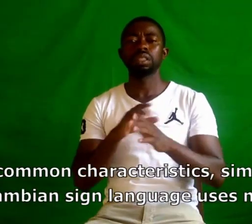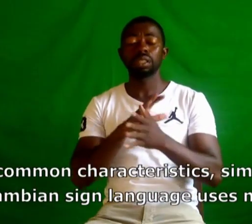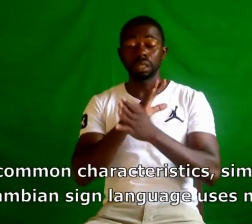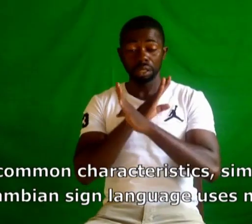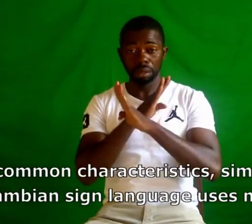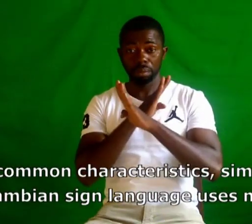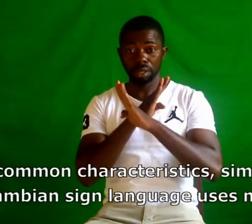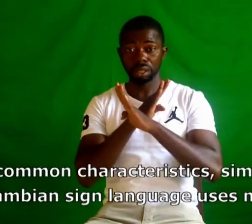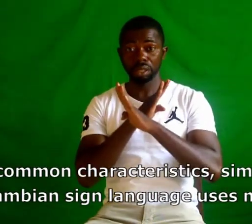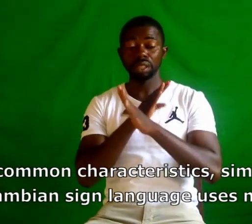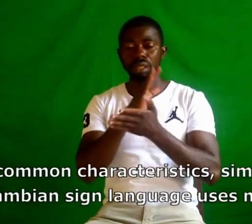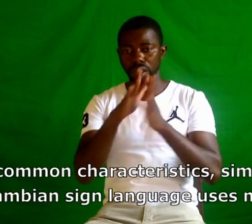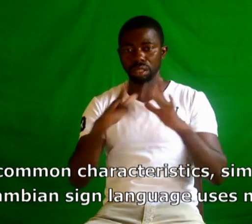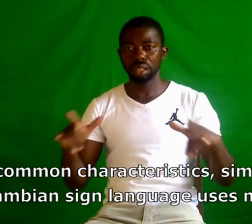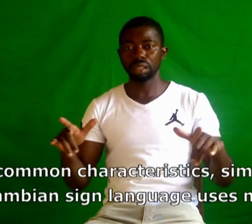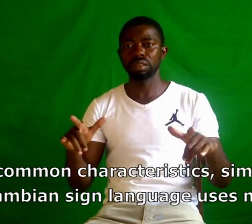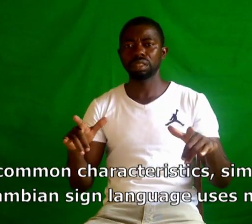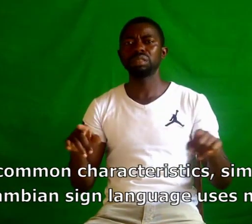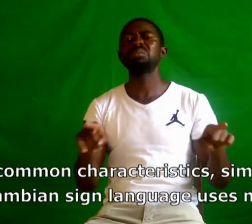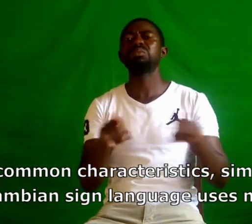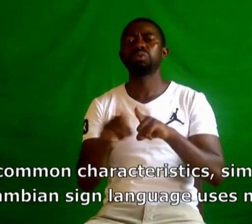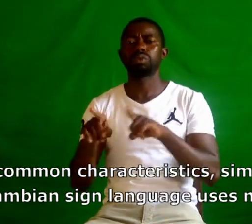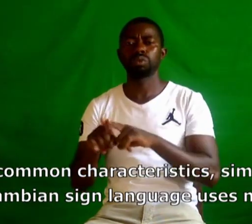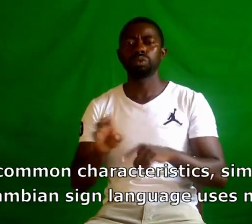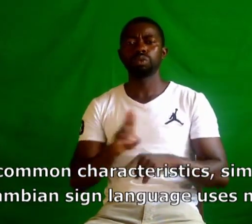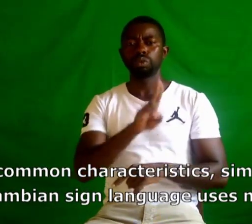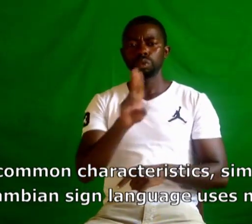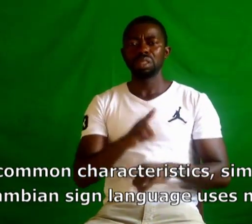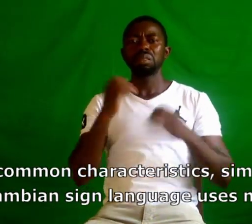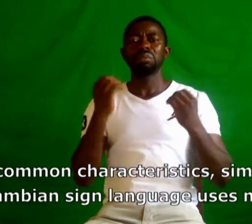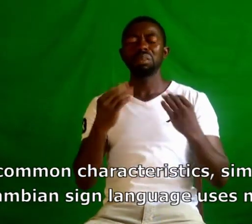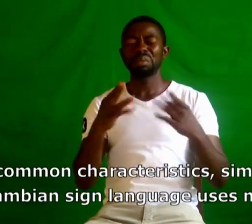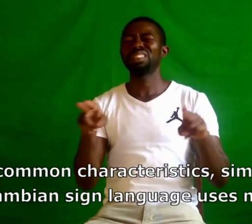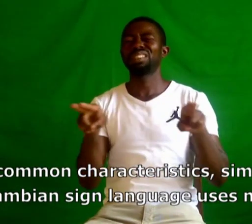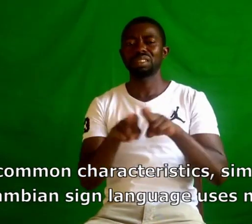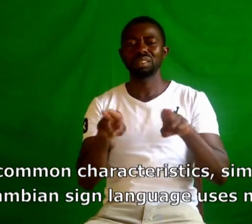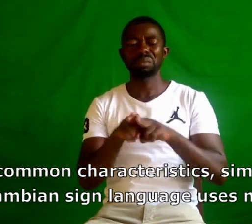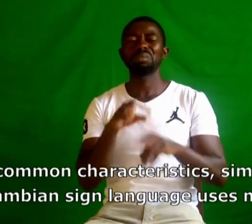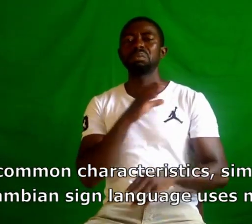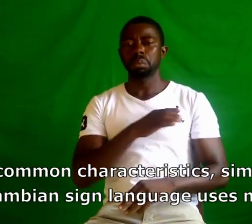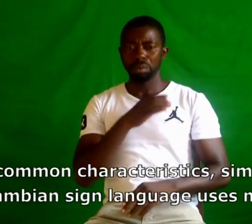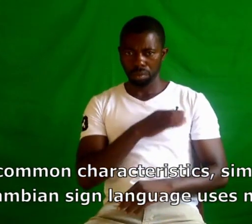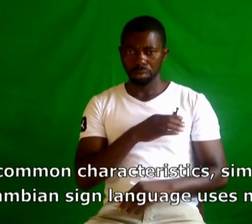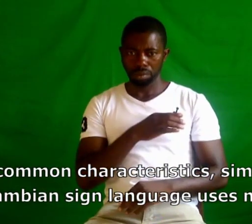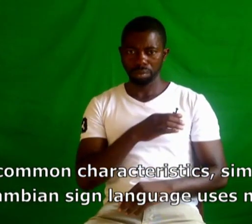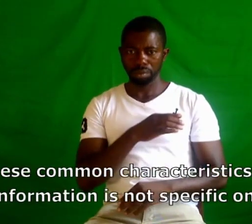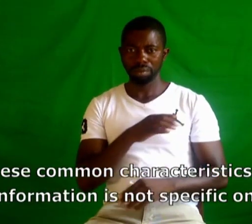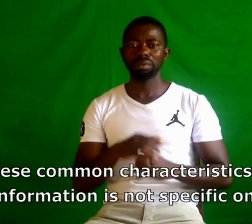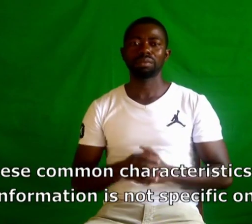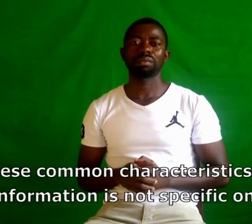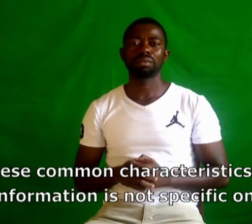Similarly, Zambian Sign Language uses many of these